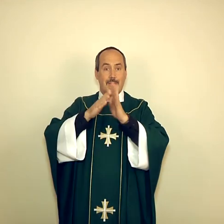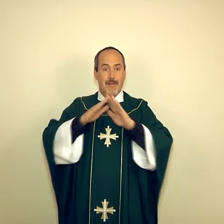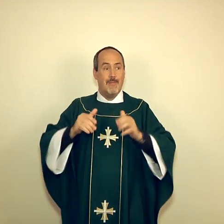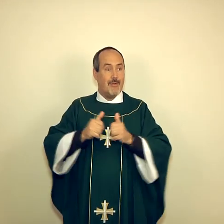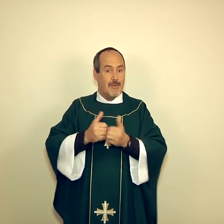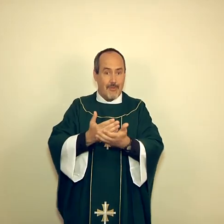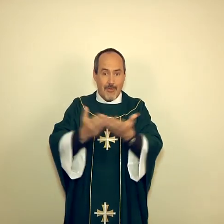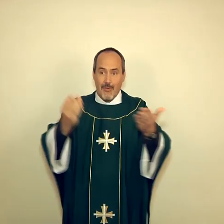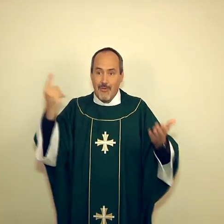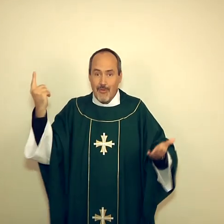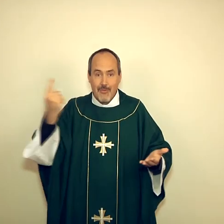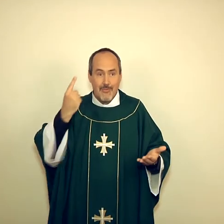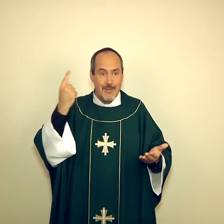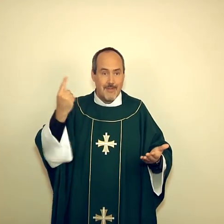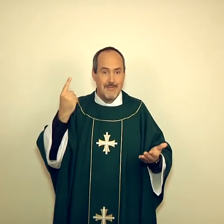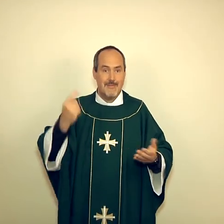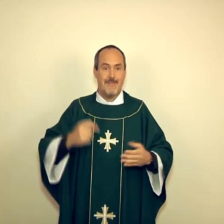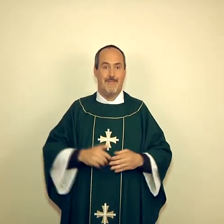The peace of the Lord be with you always.